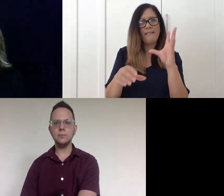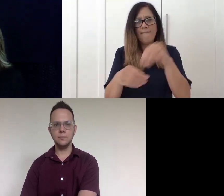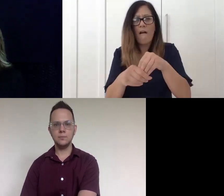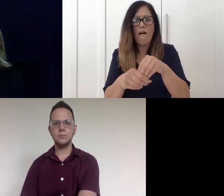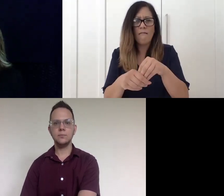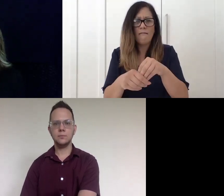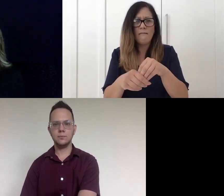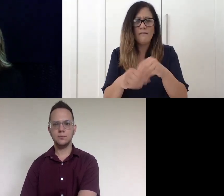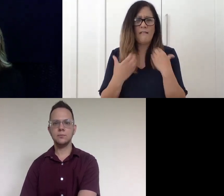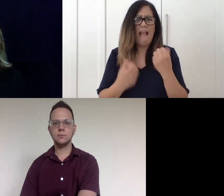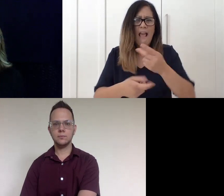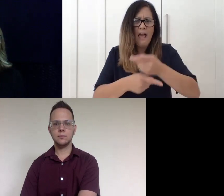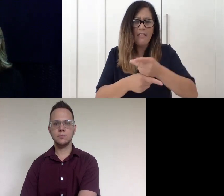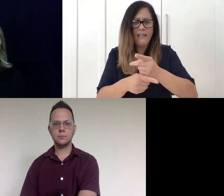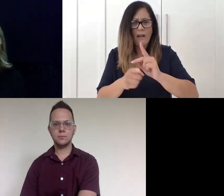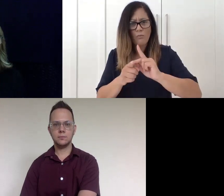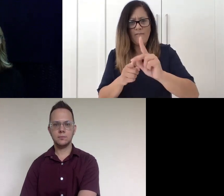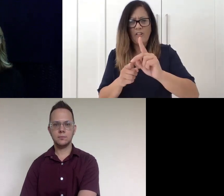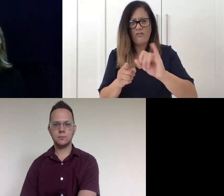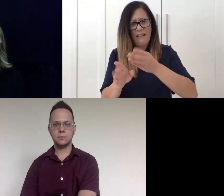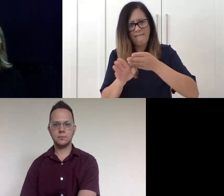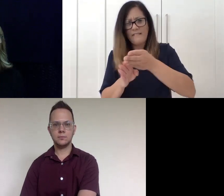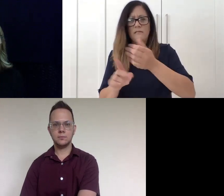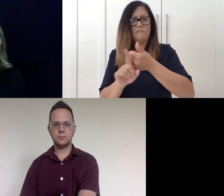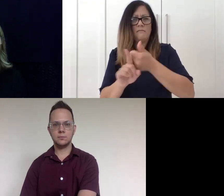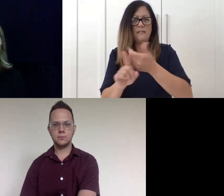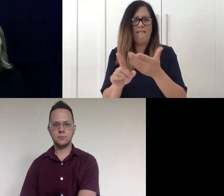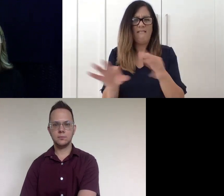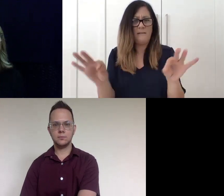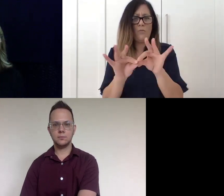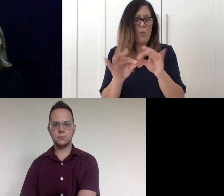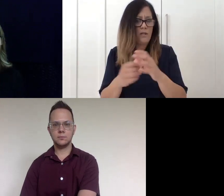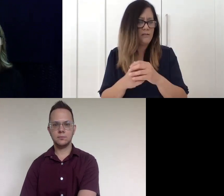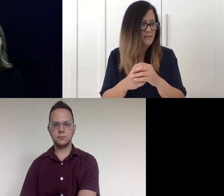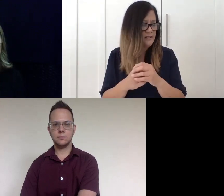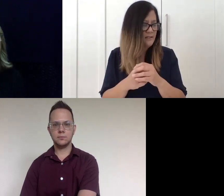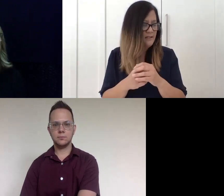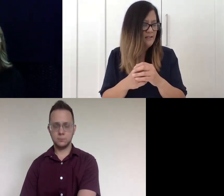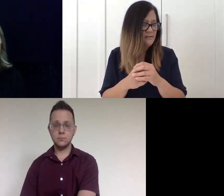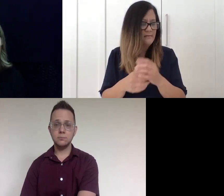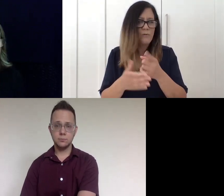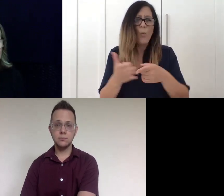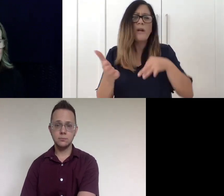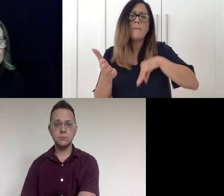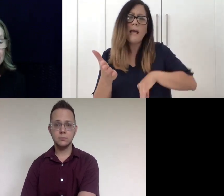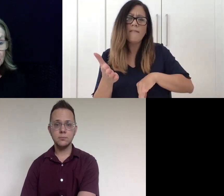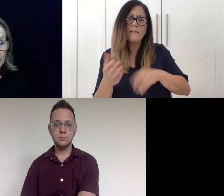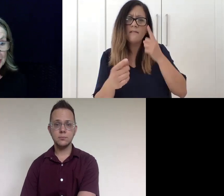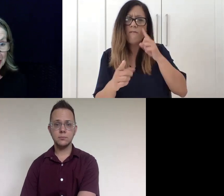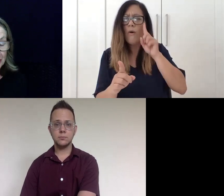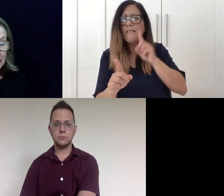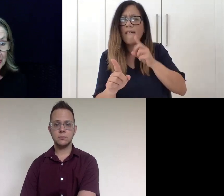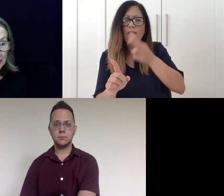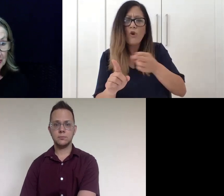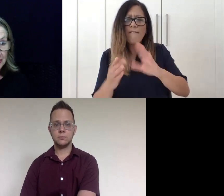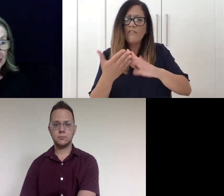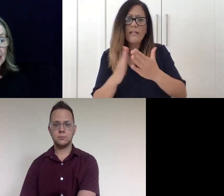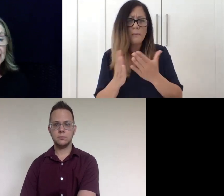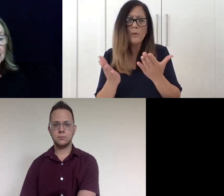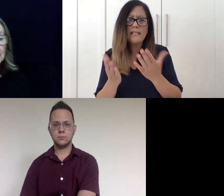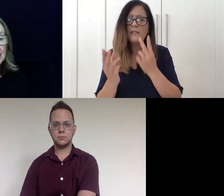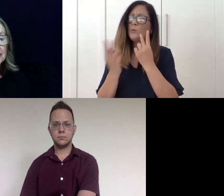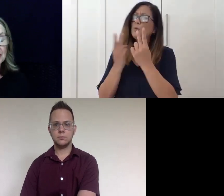of hearing individuals and the importance of having them involved. And also those